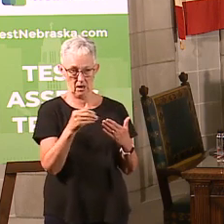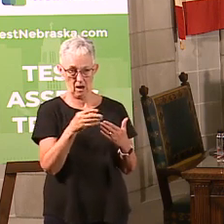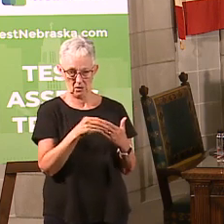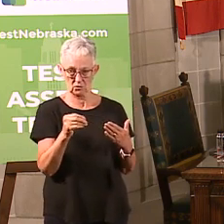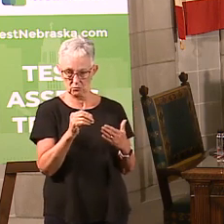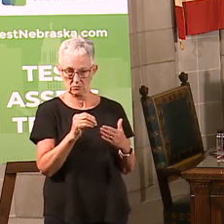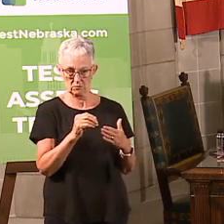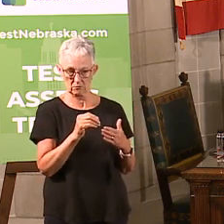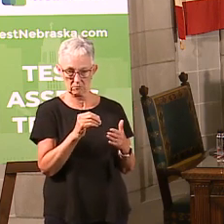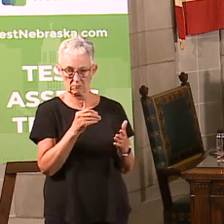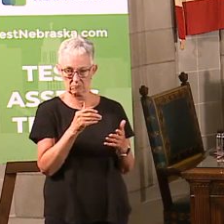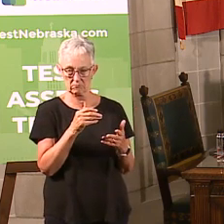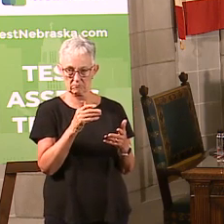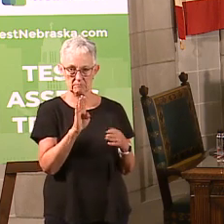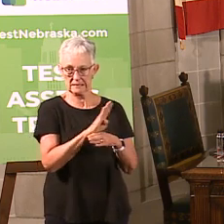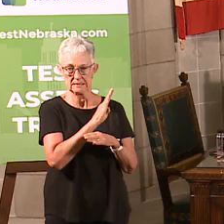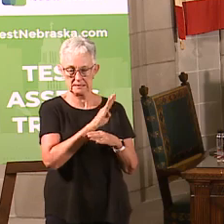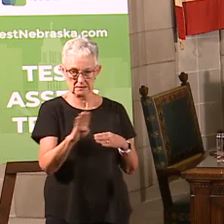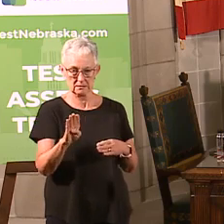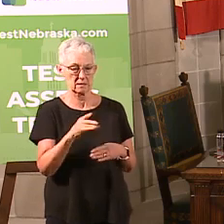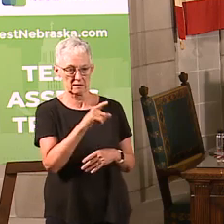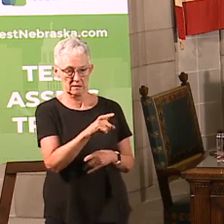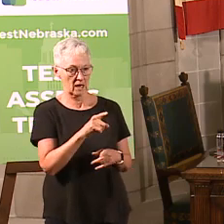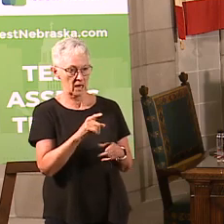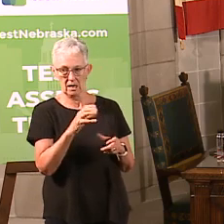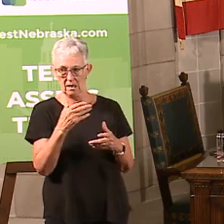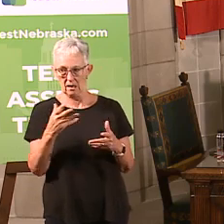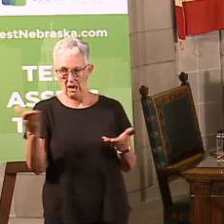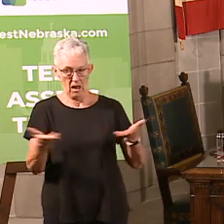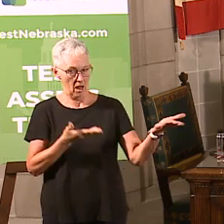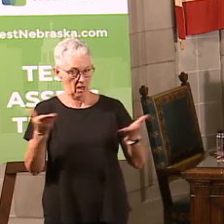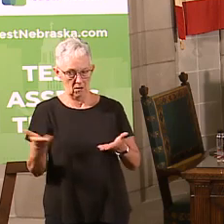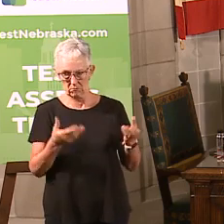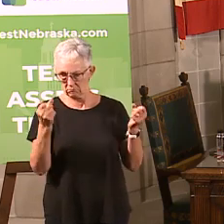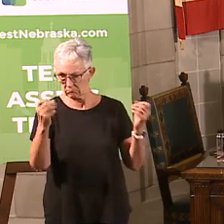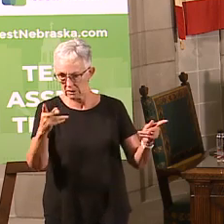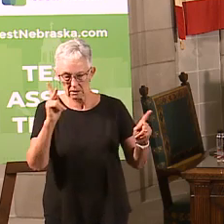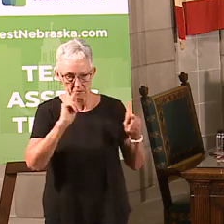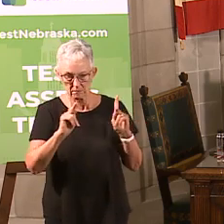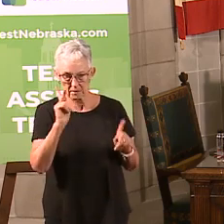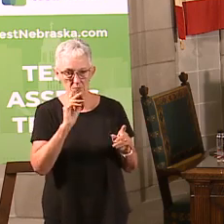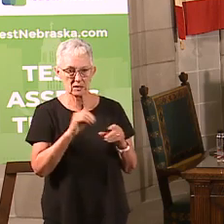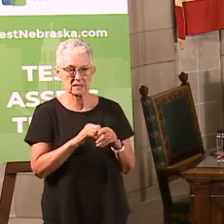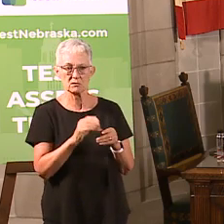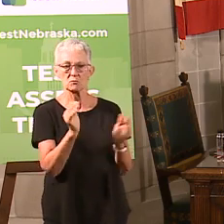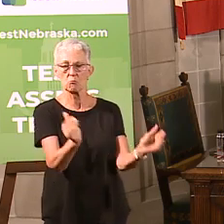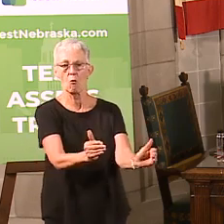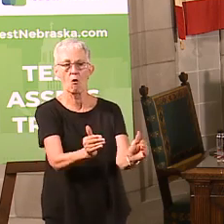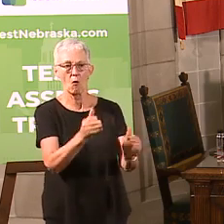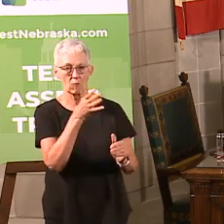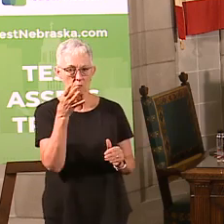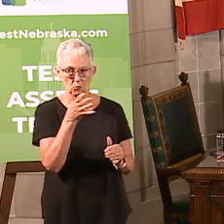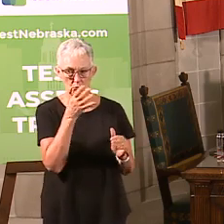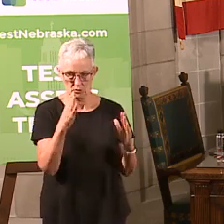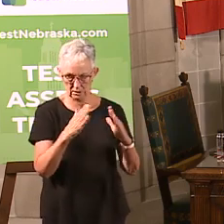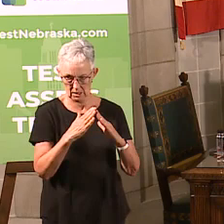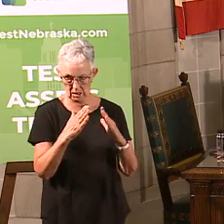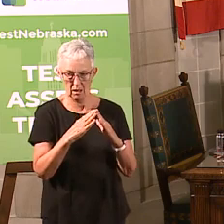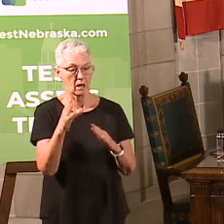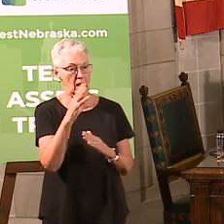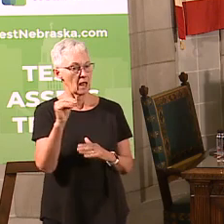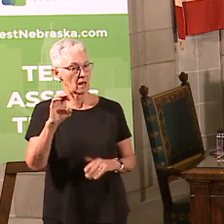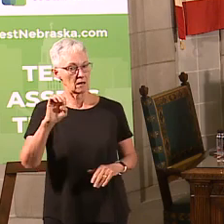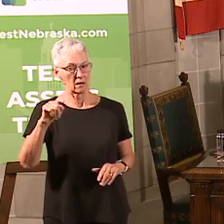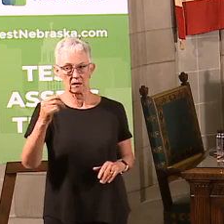people directly in our small towns and rural communities. They're great paying jobs. And of course, ethanol is also great for our